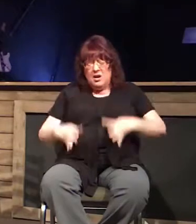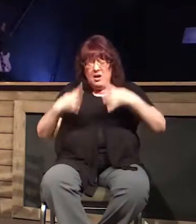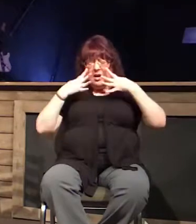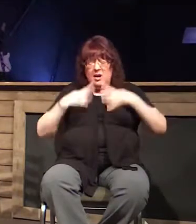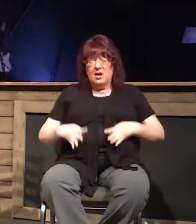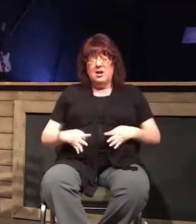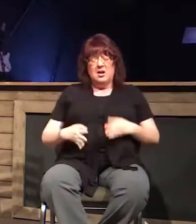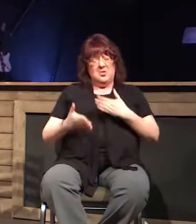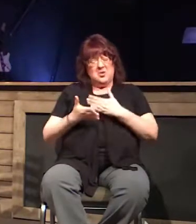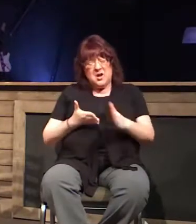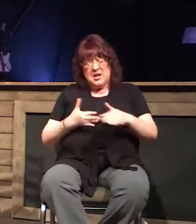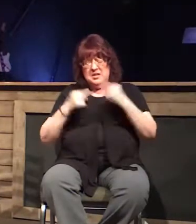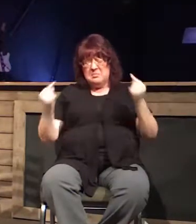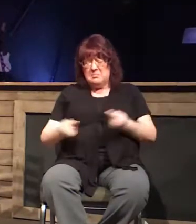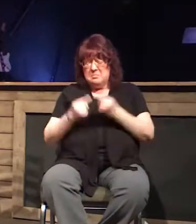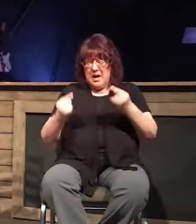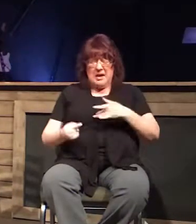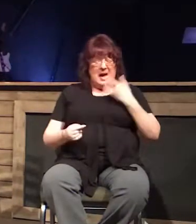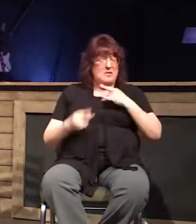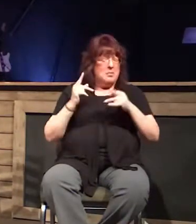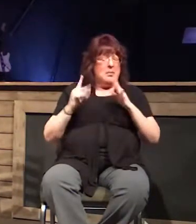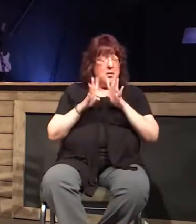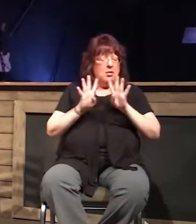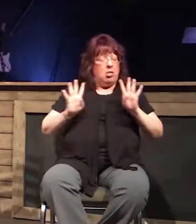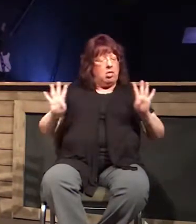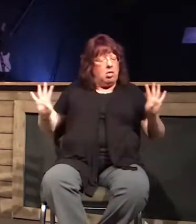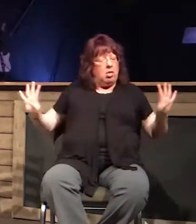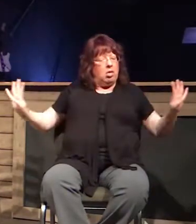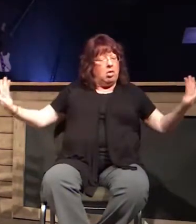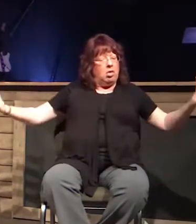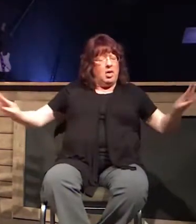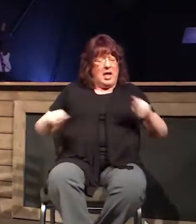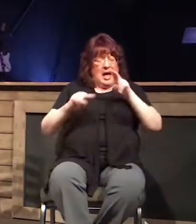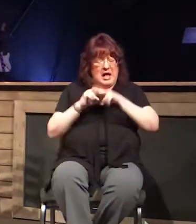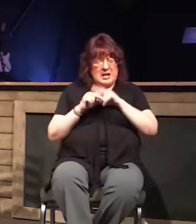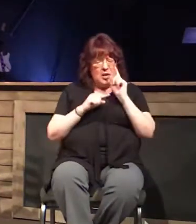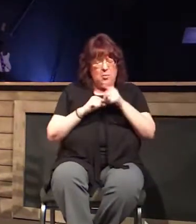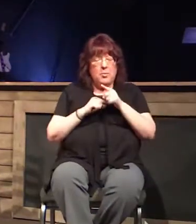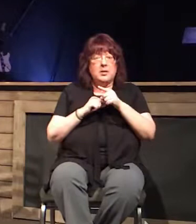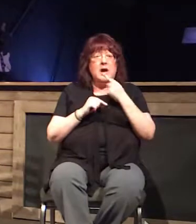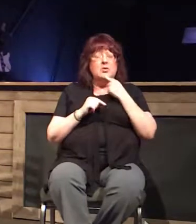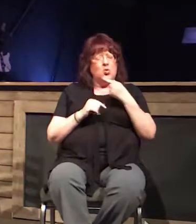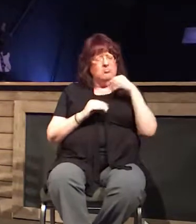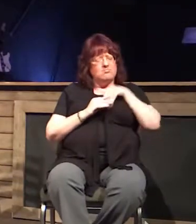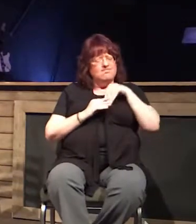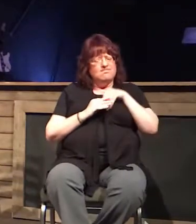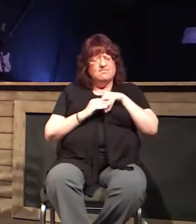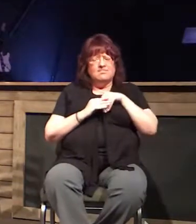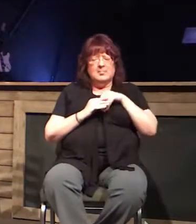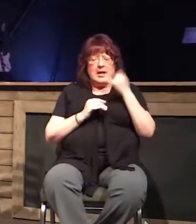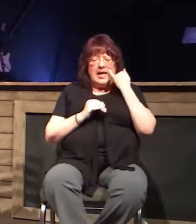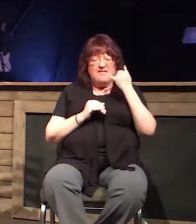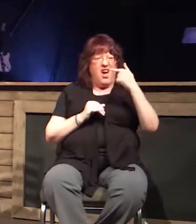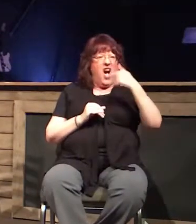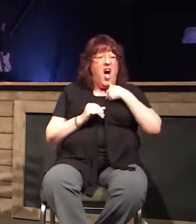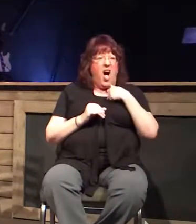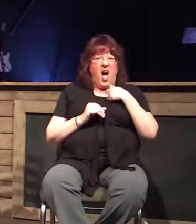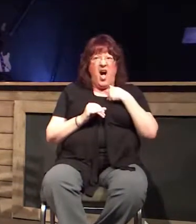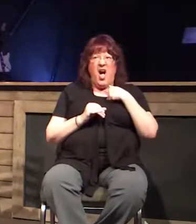in my rejection and my pain, and I could feel people move away from me, as I sat there in that moment, this is what I said deep in my heart, if I